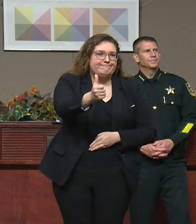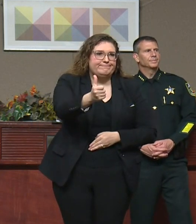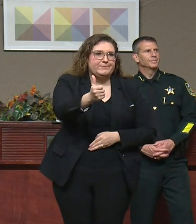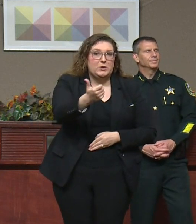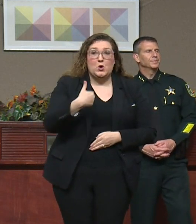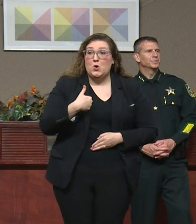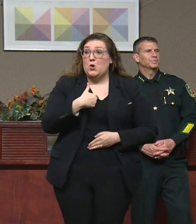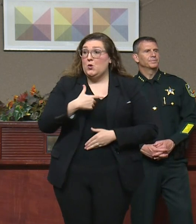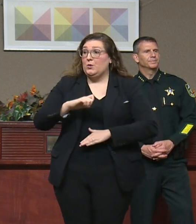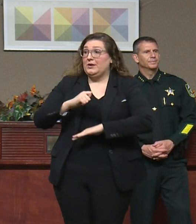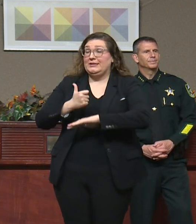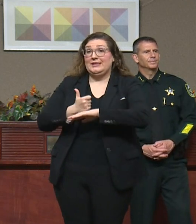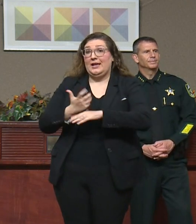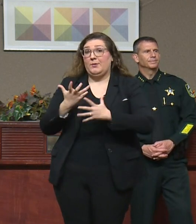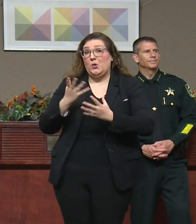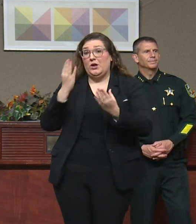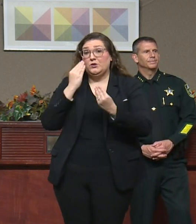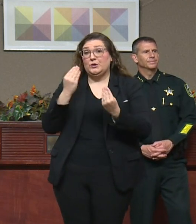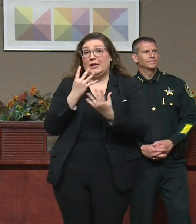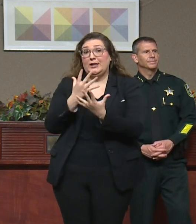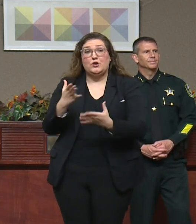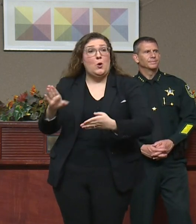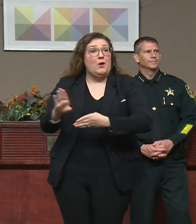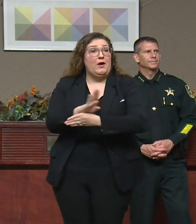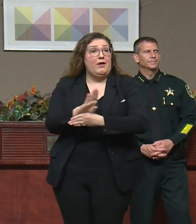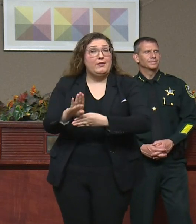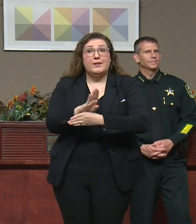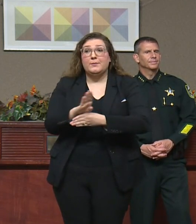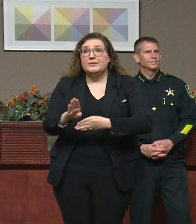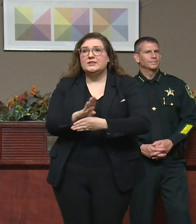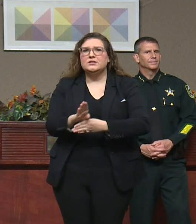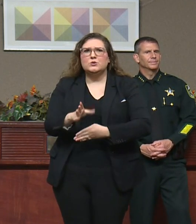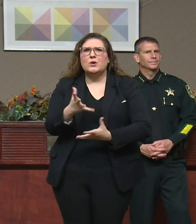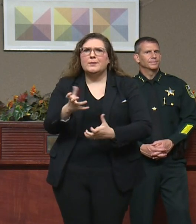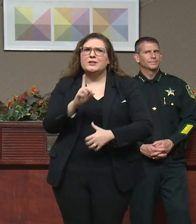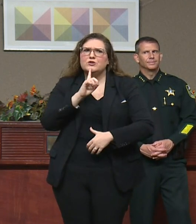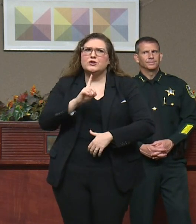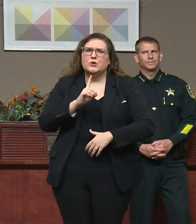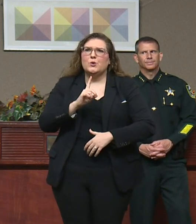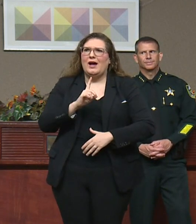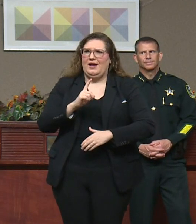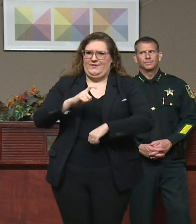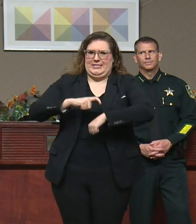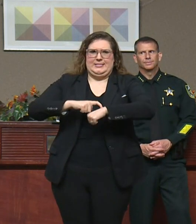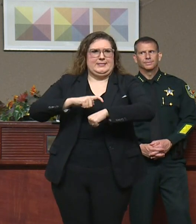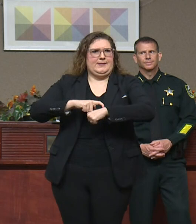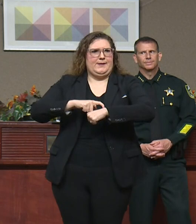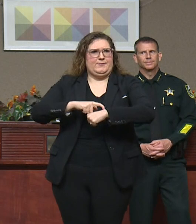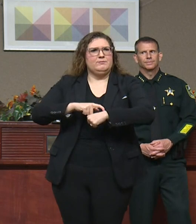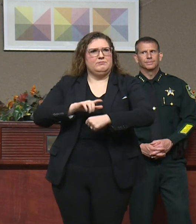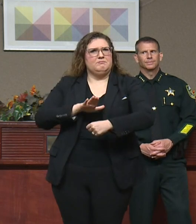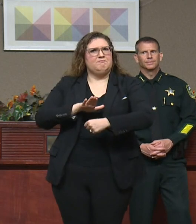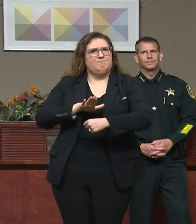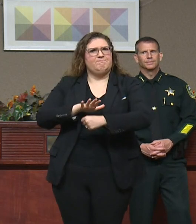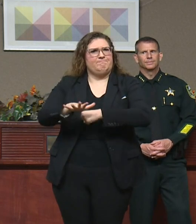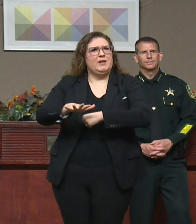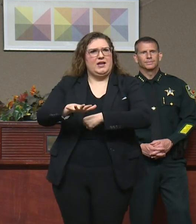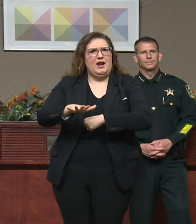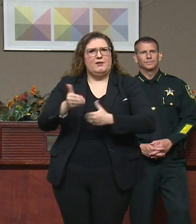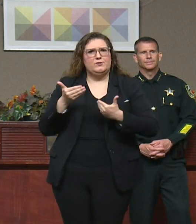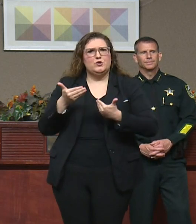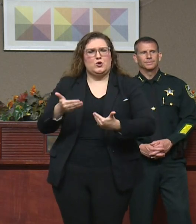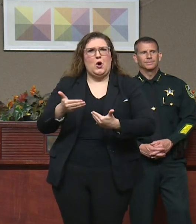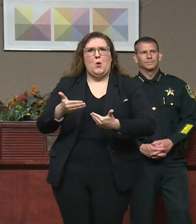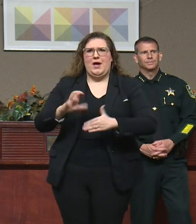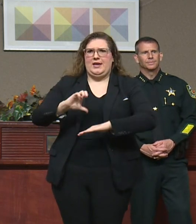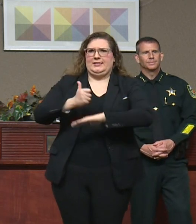time from the point that the decision was made by the public sector to that they could reopen.